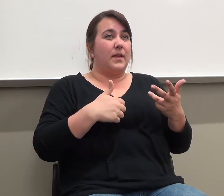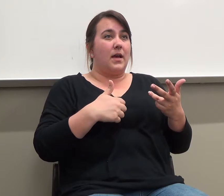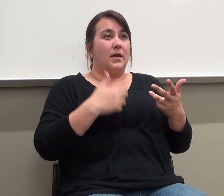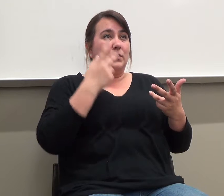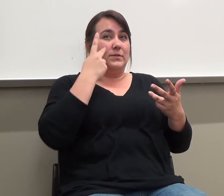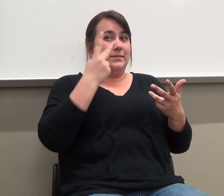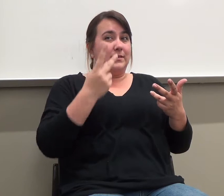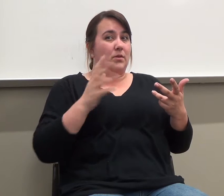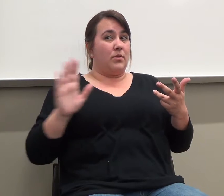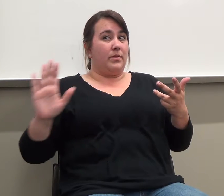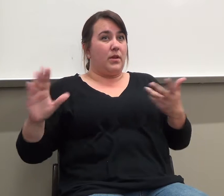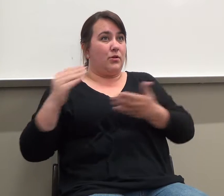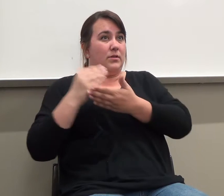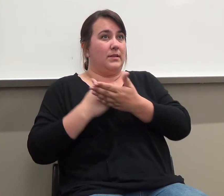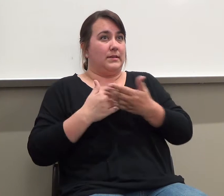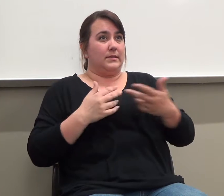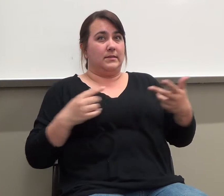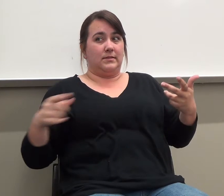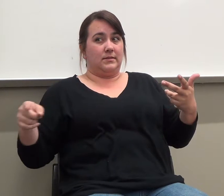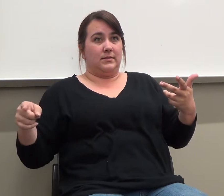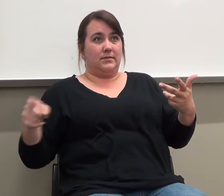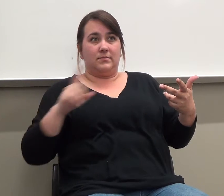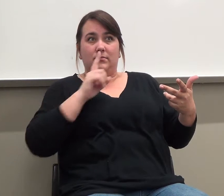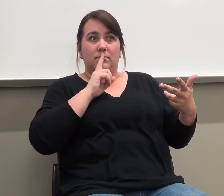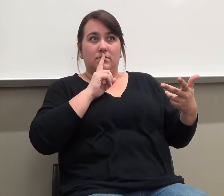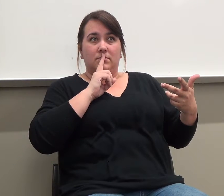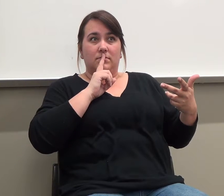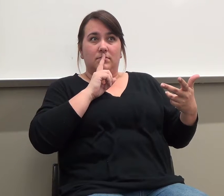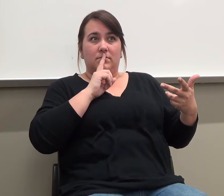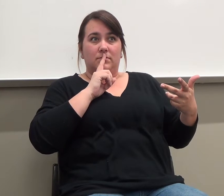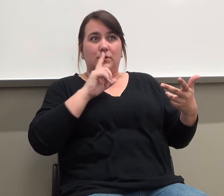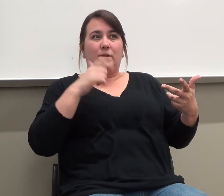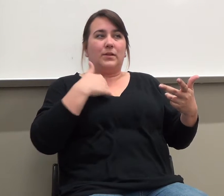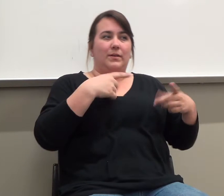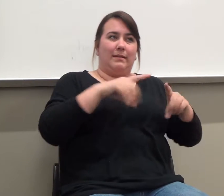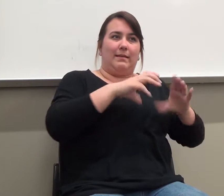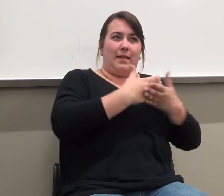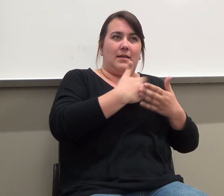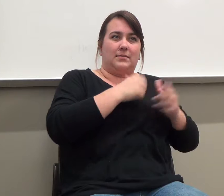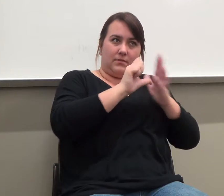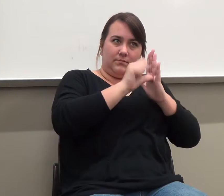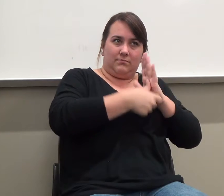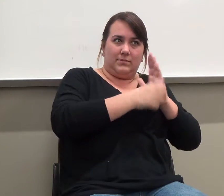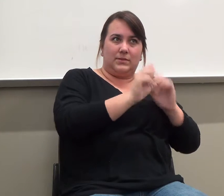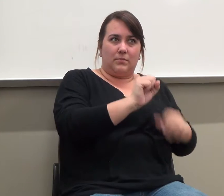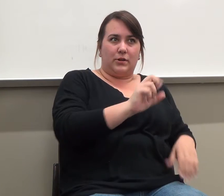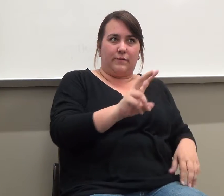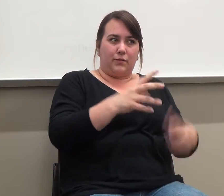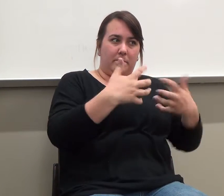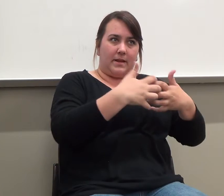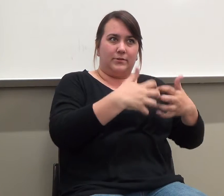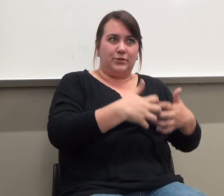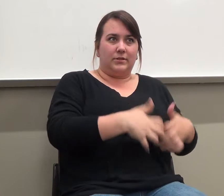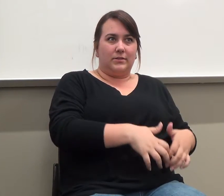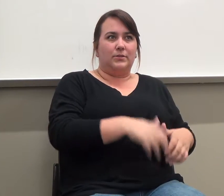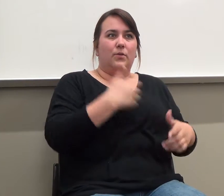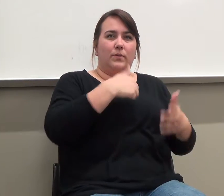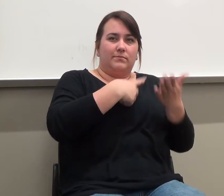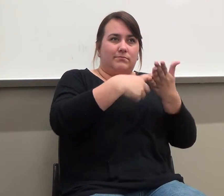their list this semester. So it's one of the reasons I did that in here, the matching subjects and verbs, so that we can talk about that.